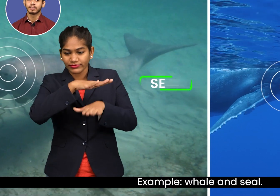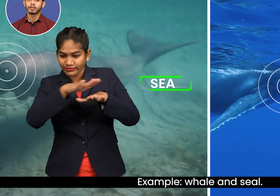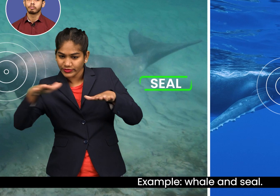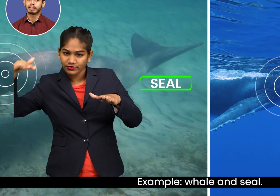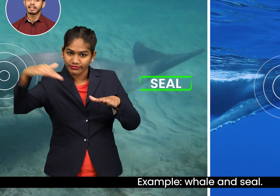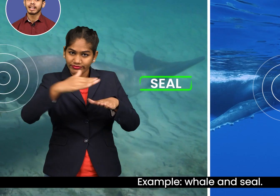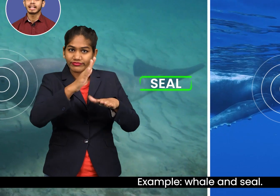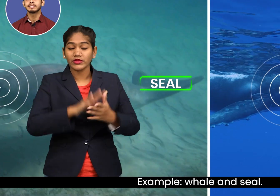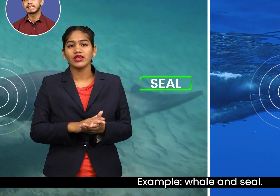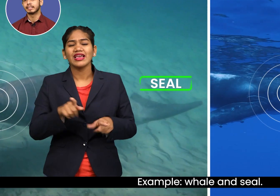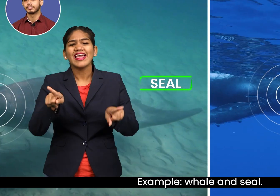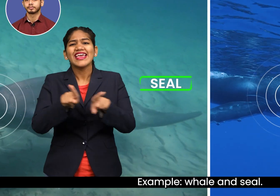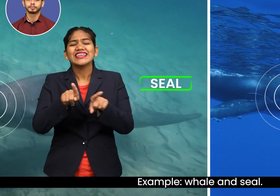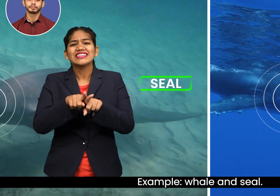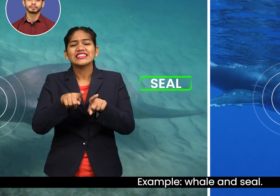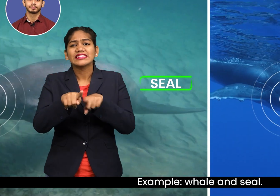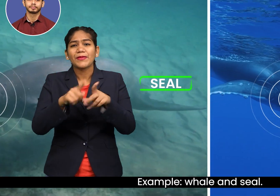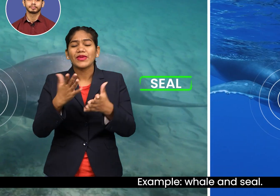Example, whale and seal.